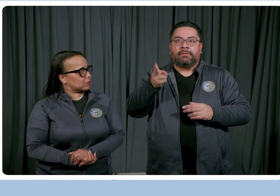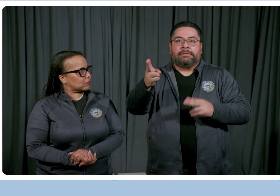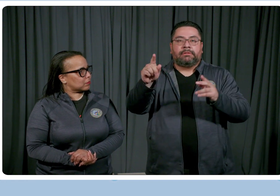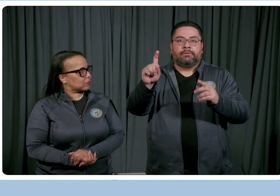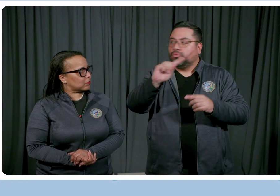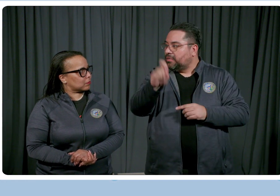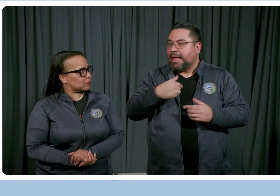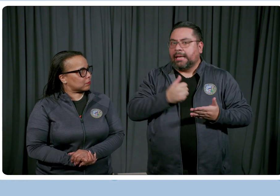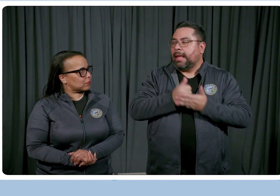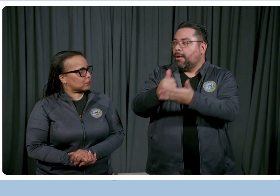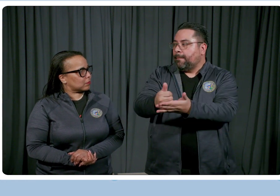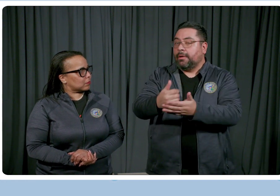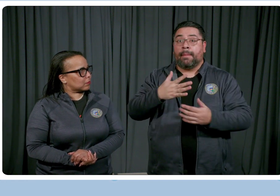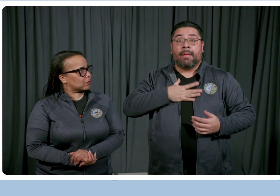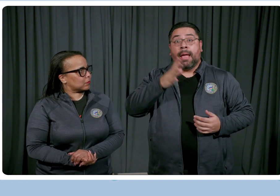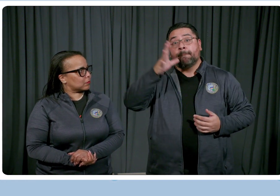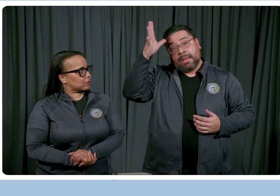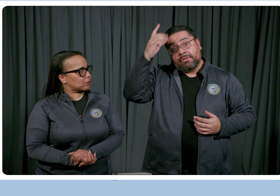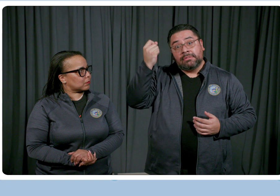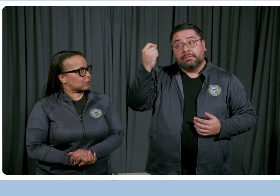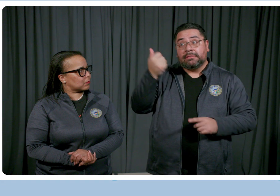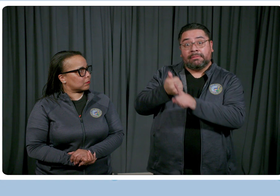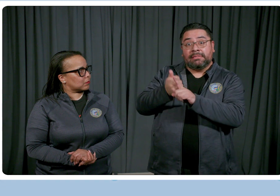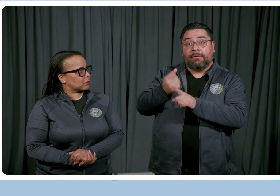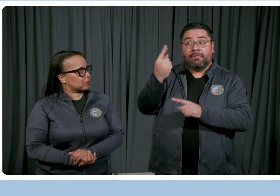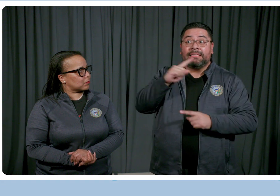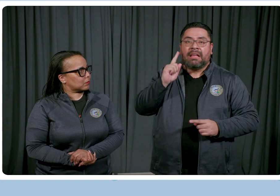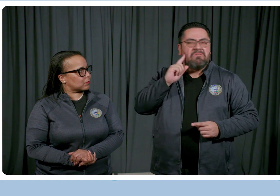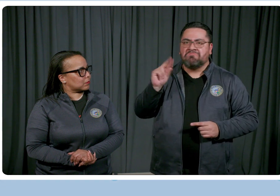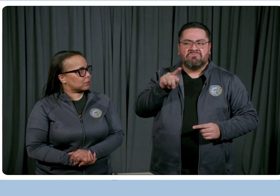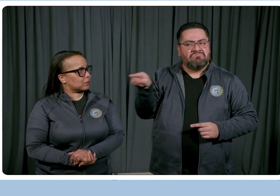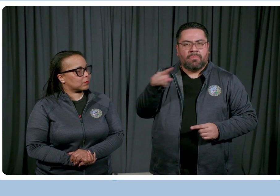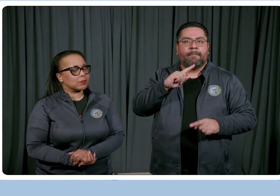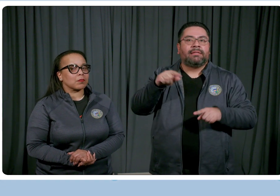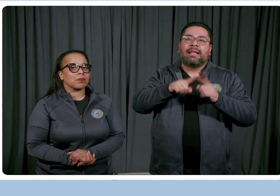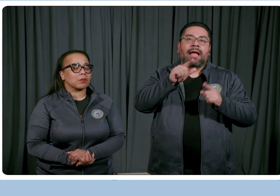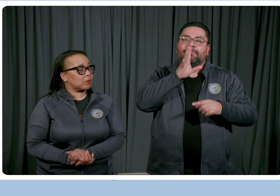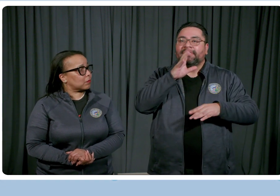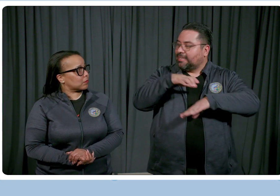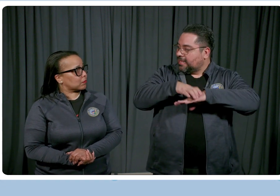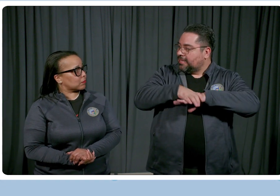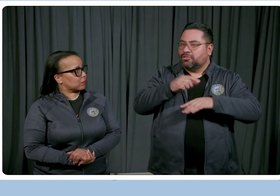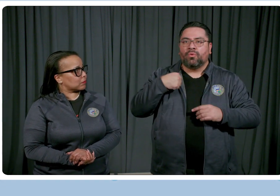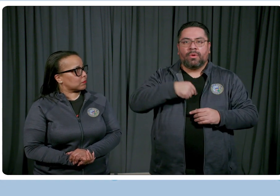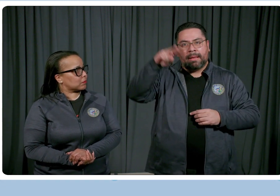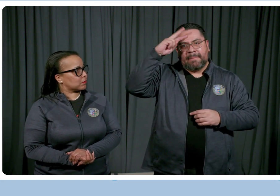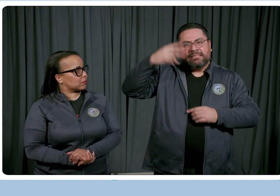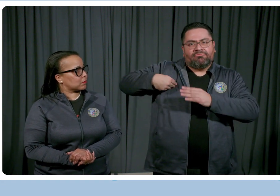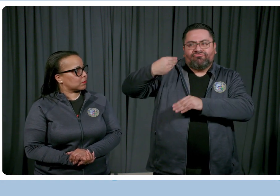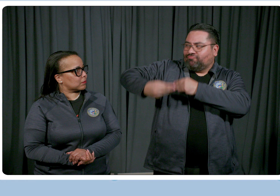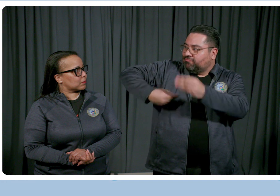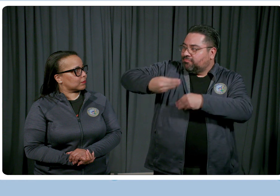urgent question, I could help them. My parents, they do not have a hearing loss, but they didn't speak English. We're of